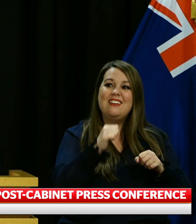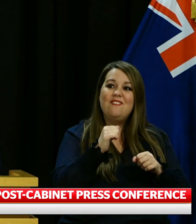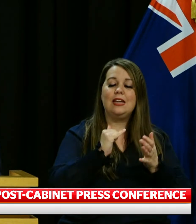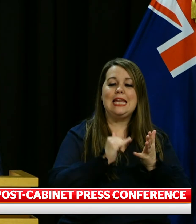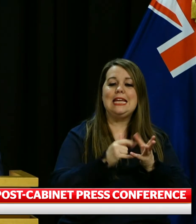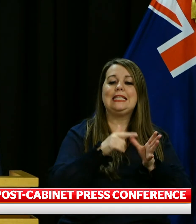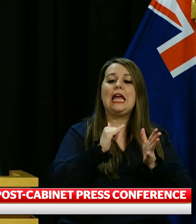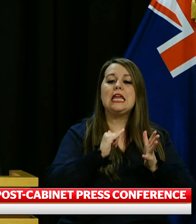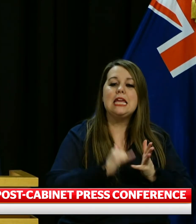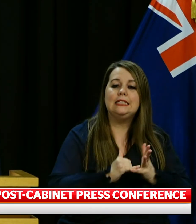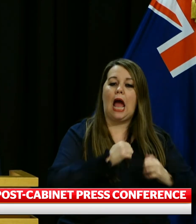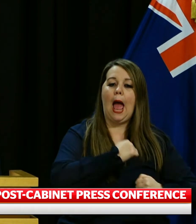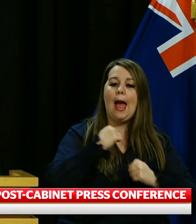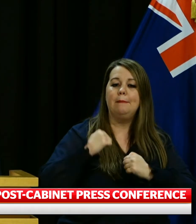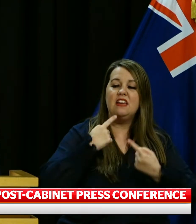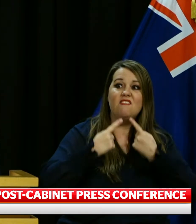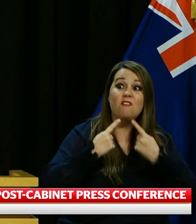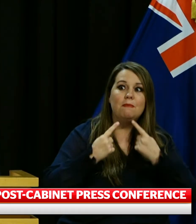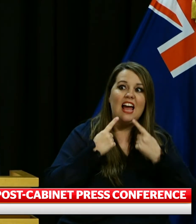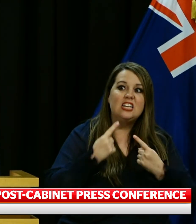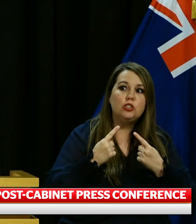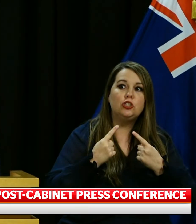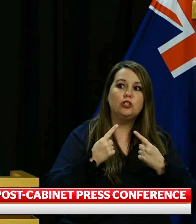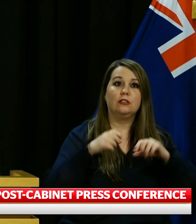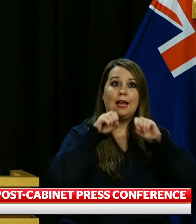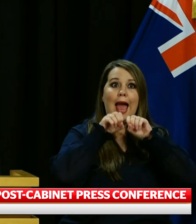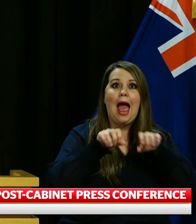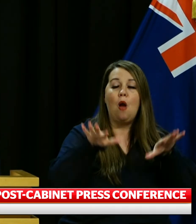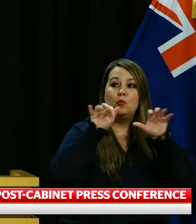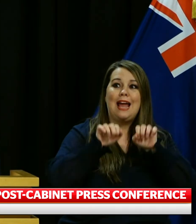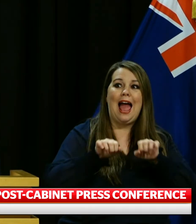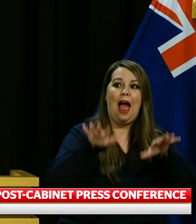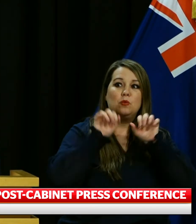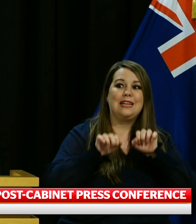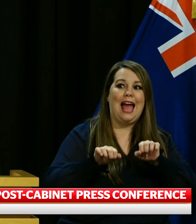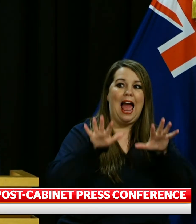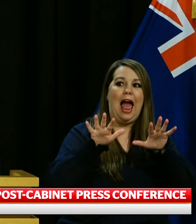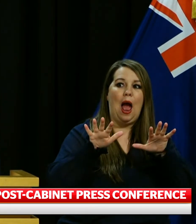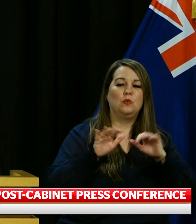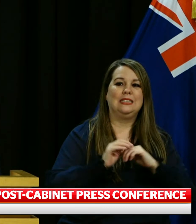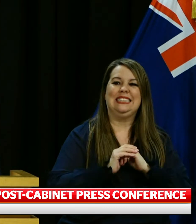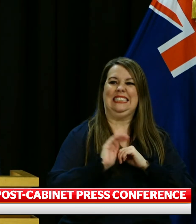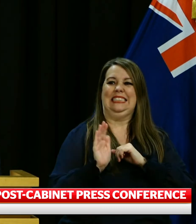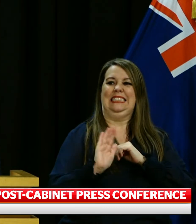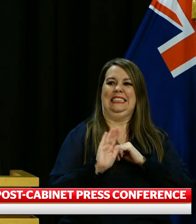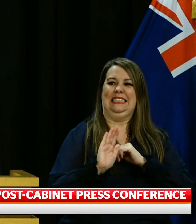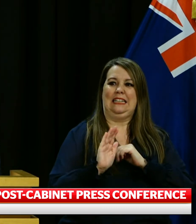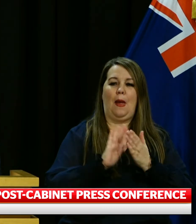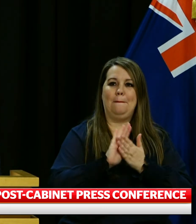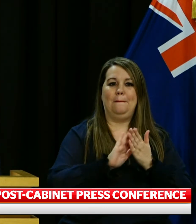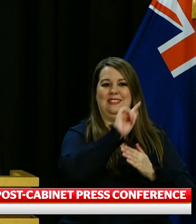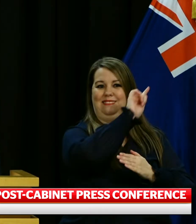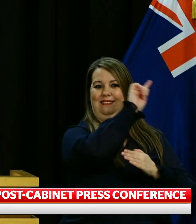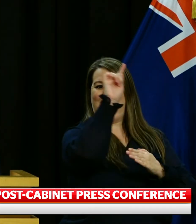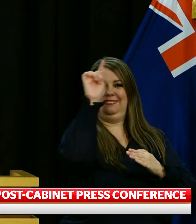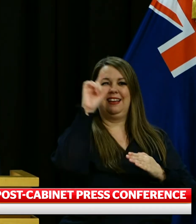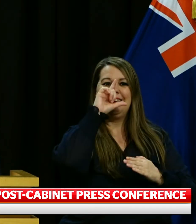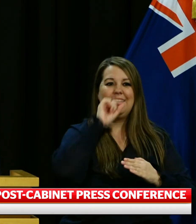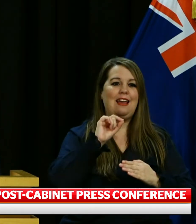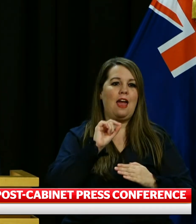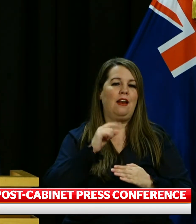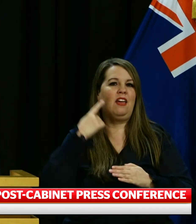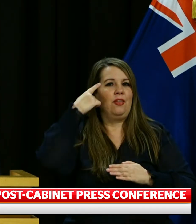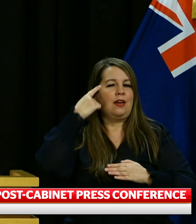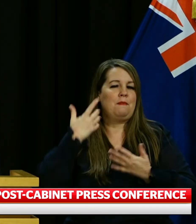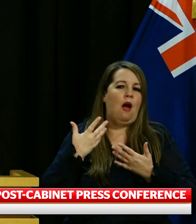cumulatively allow people to assemble more information about force readiness and so on. And so the decision was taken not to release